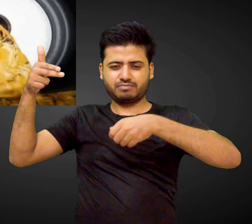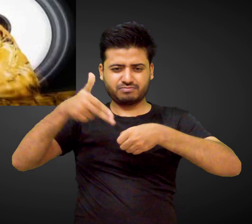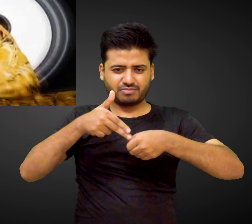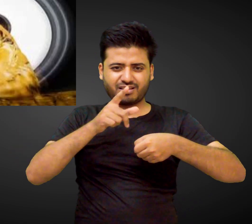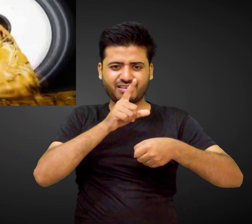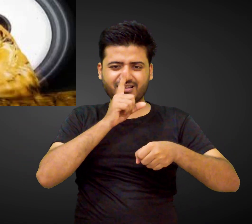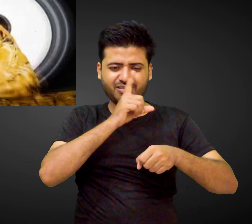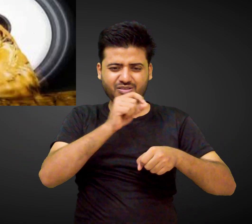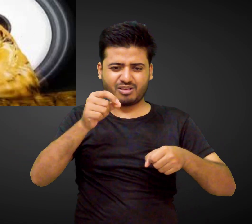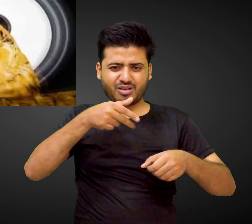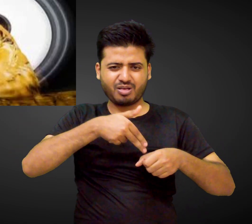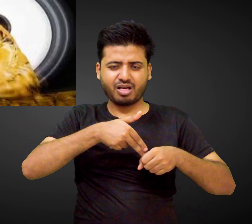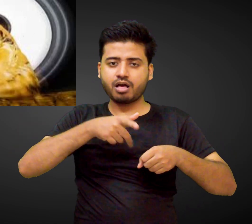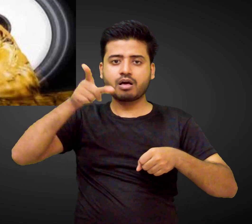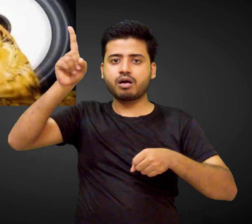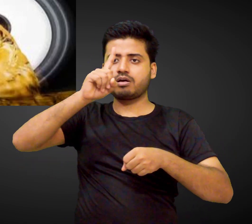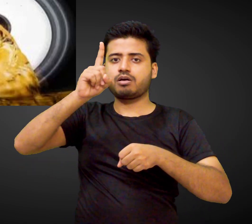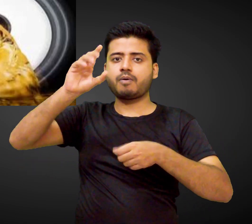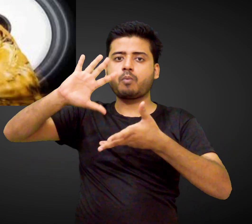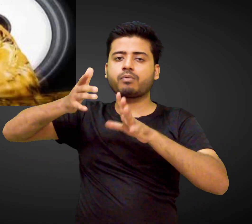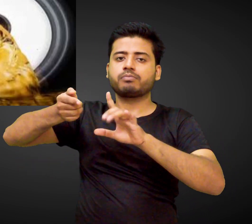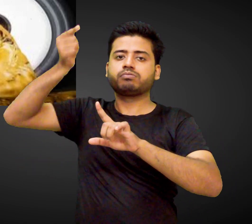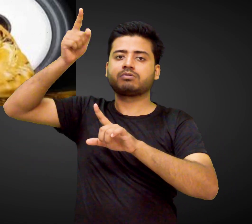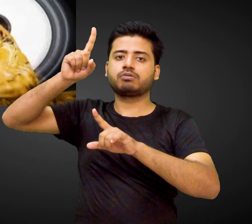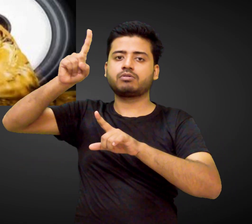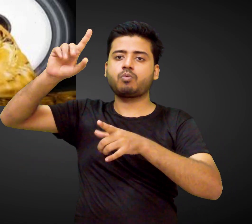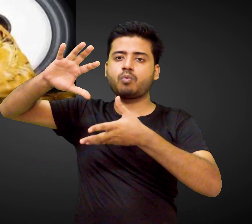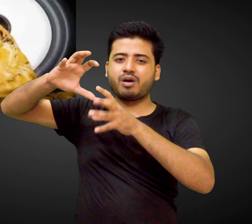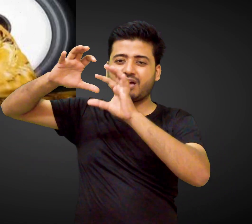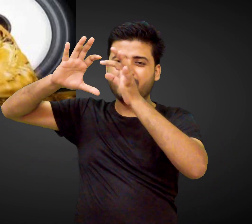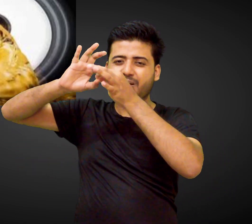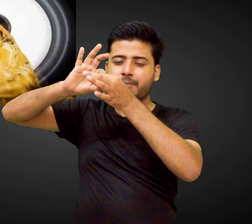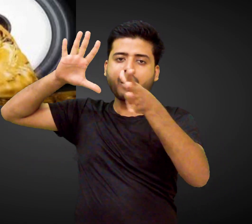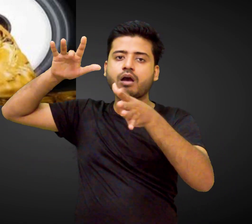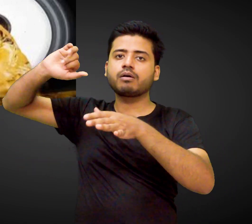if the per-liter price remains the same. Drive efficiently.